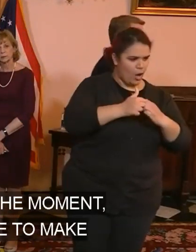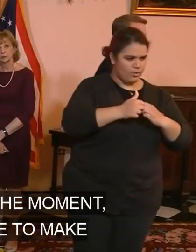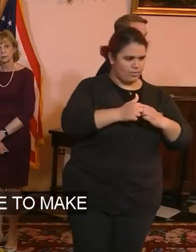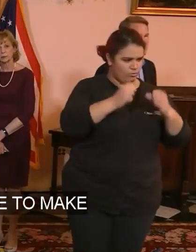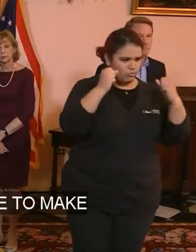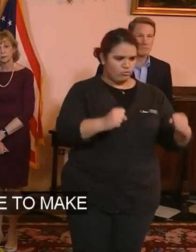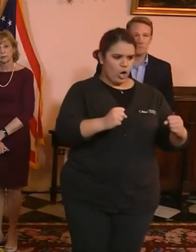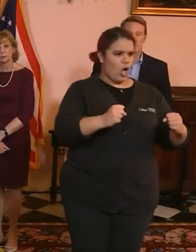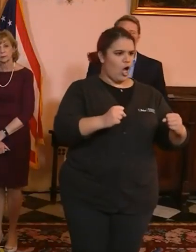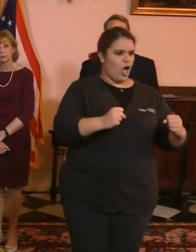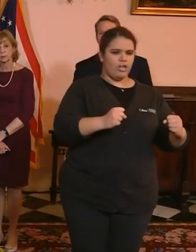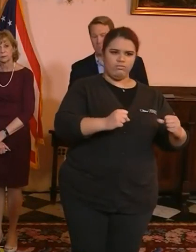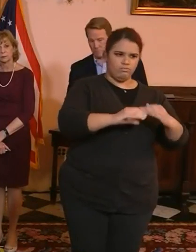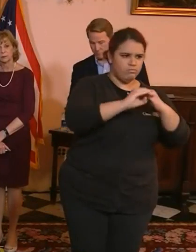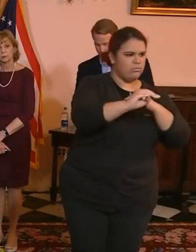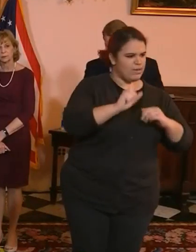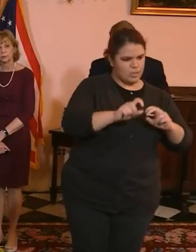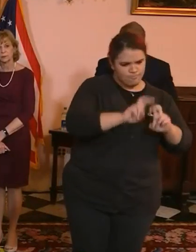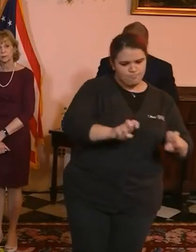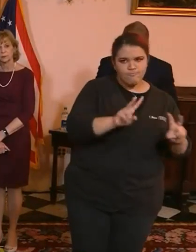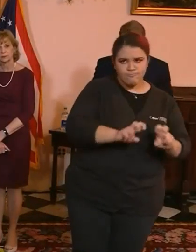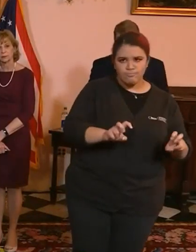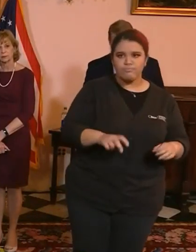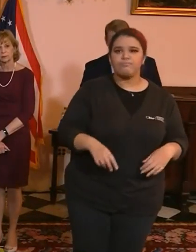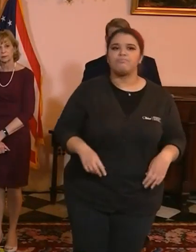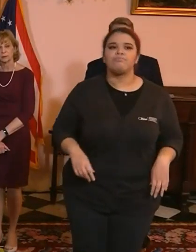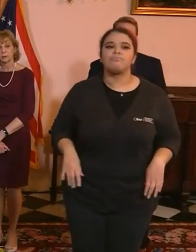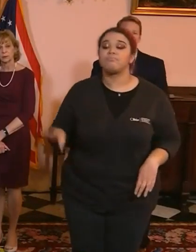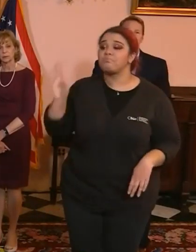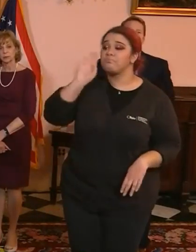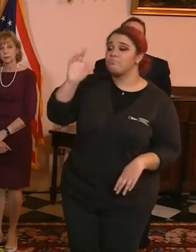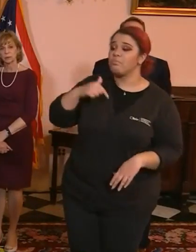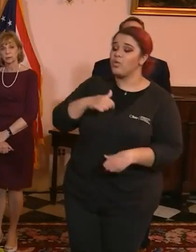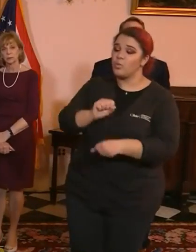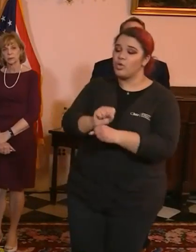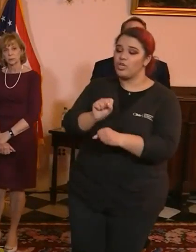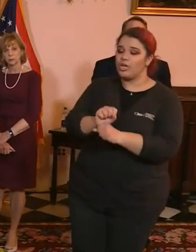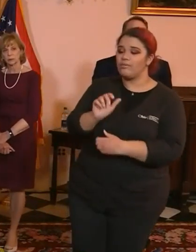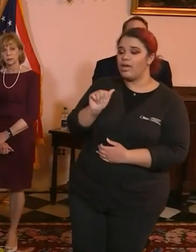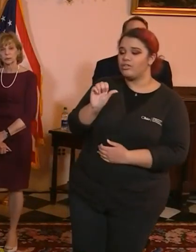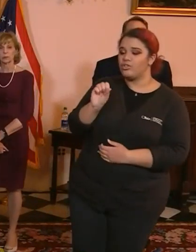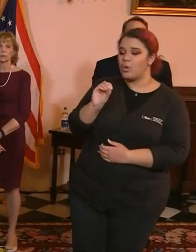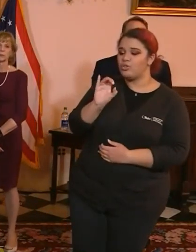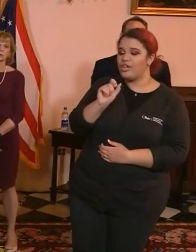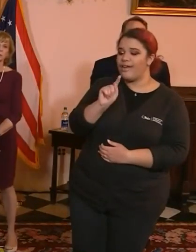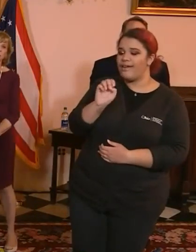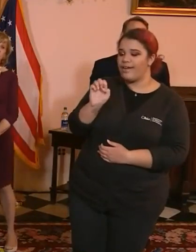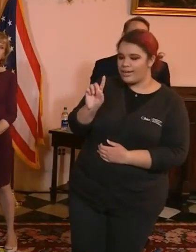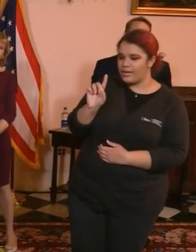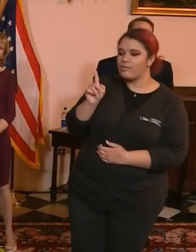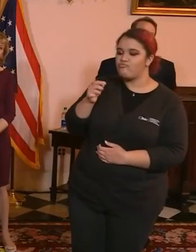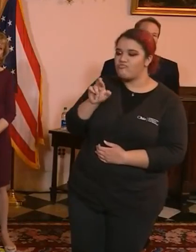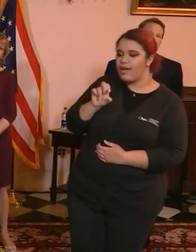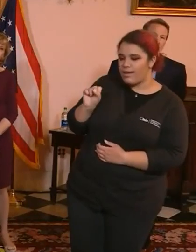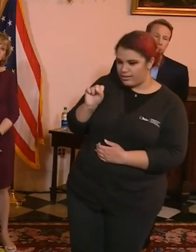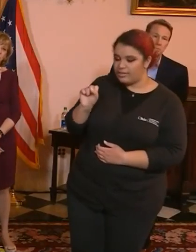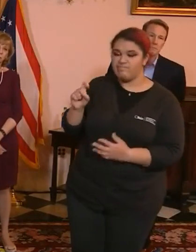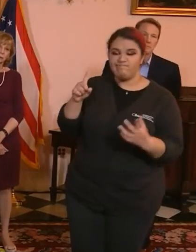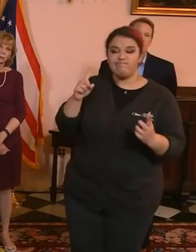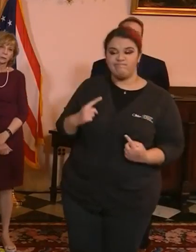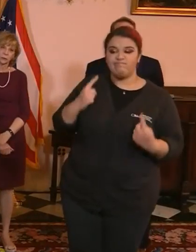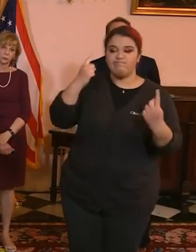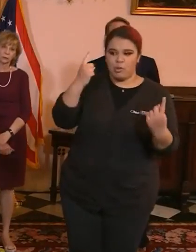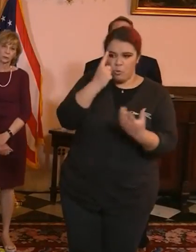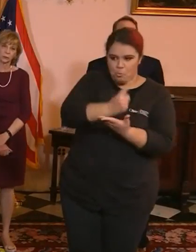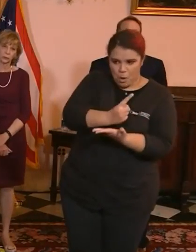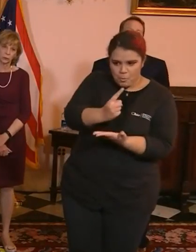Hi, Governor. Andrew Welsh-Huggins with the Associated Press. We're into the first week of schools closures. You made